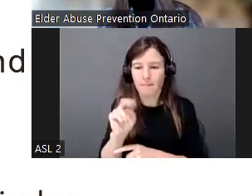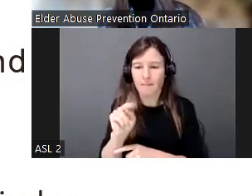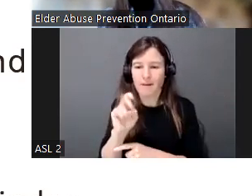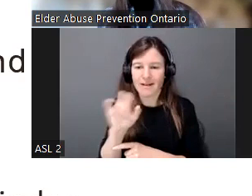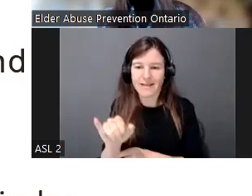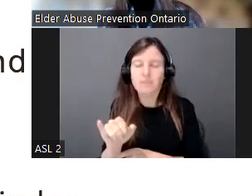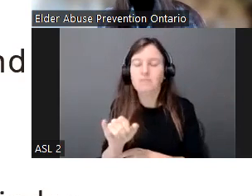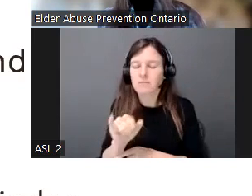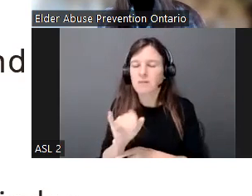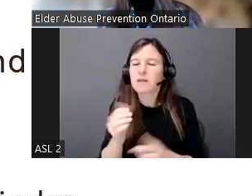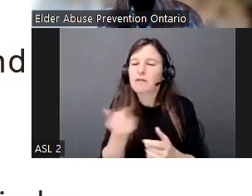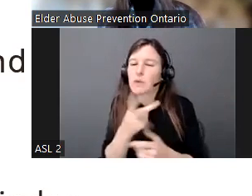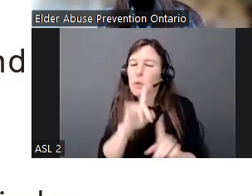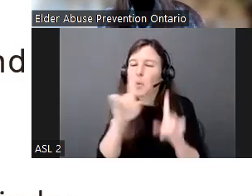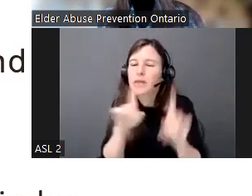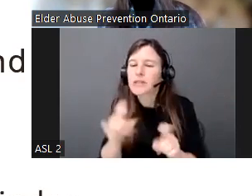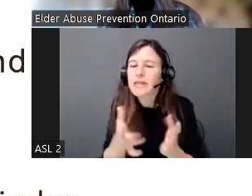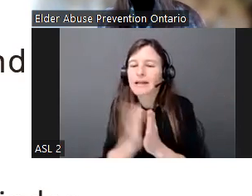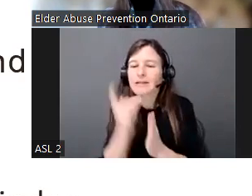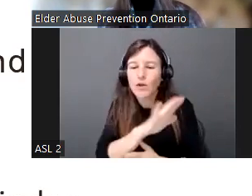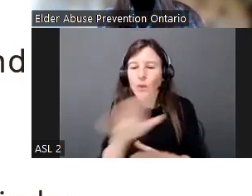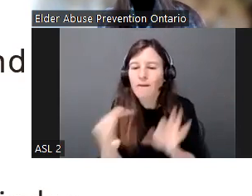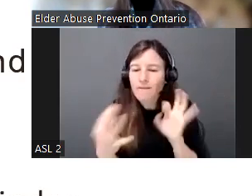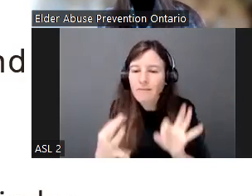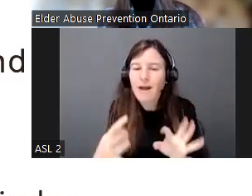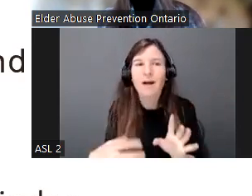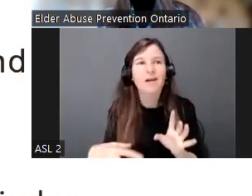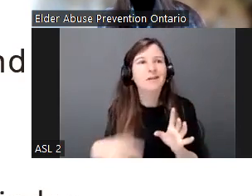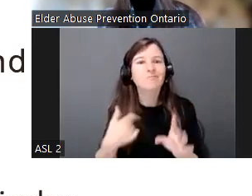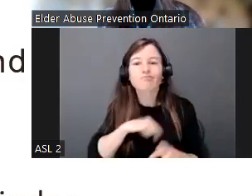also provide ideas for future events based off today's session.